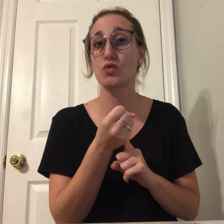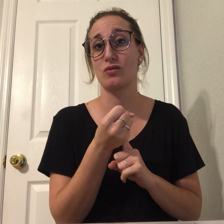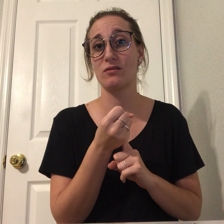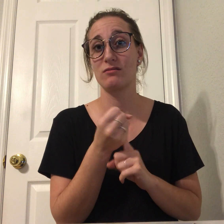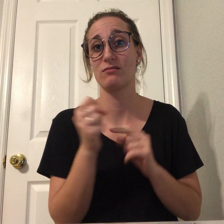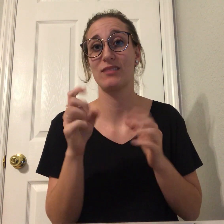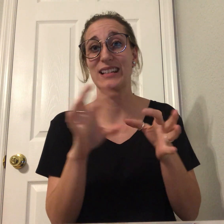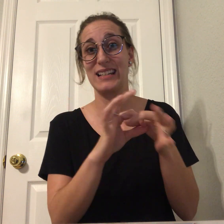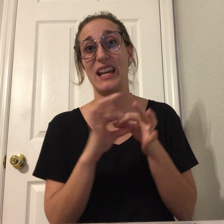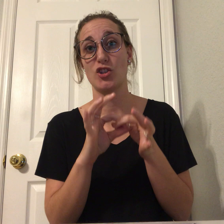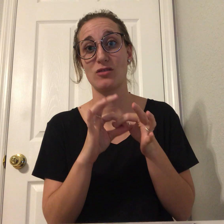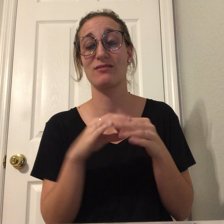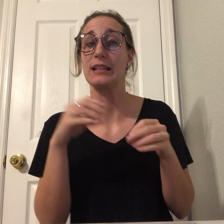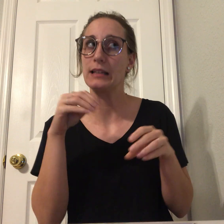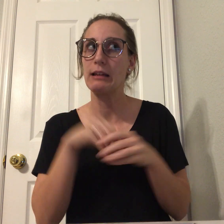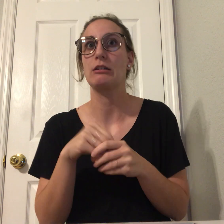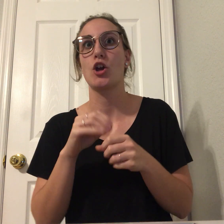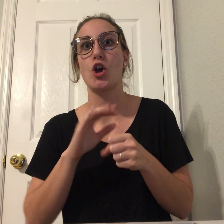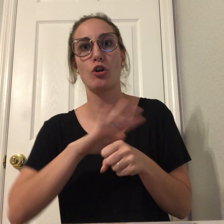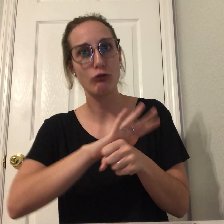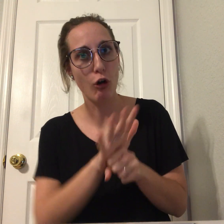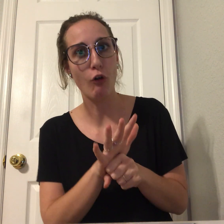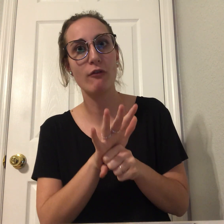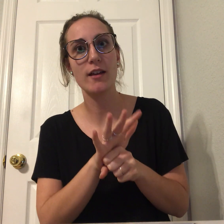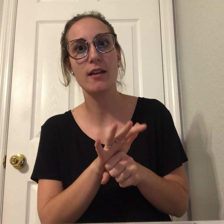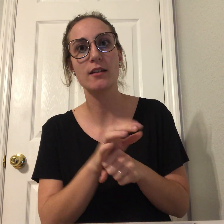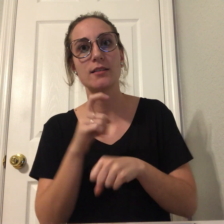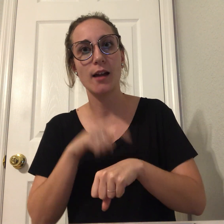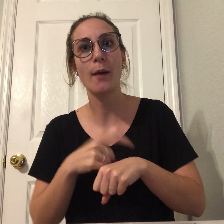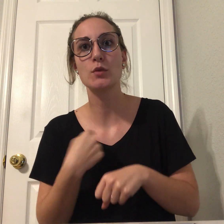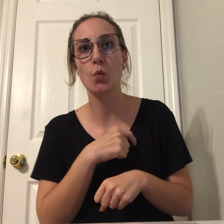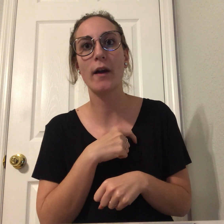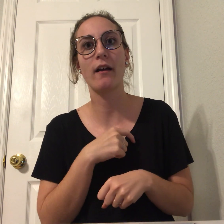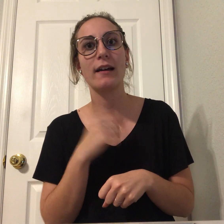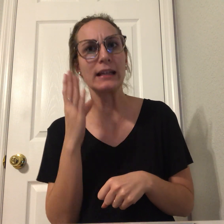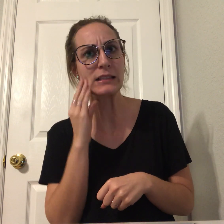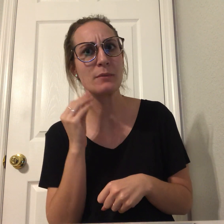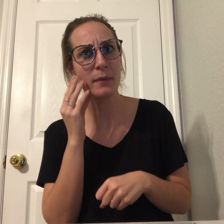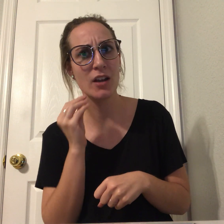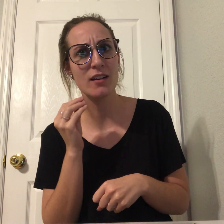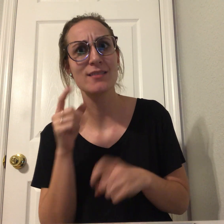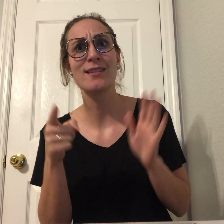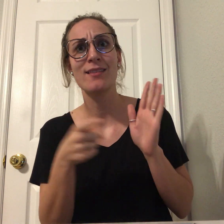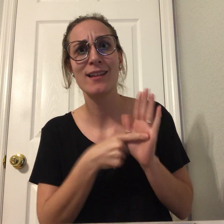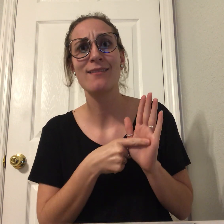in COVID times, we are experiencing the negative aspects of that. I truly believe,